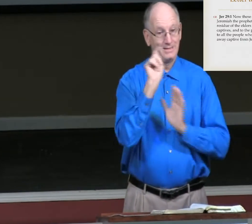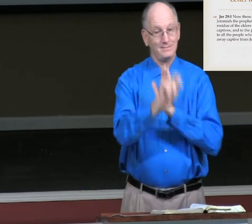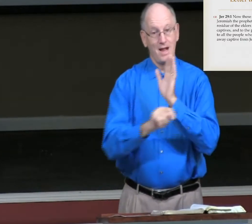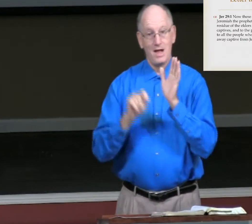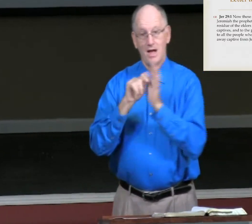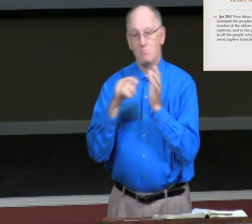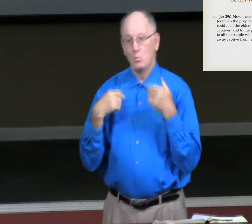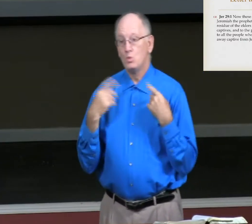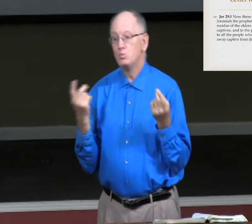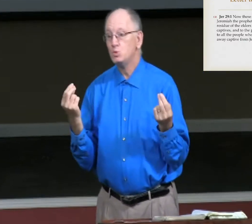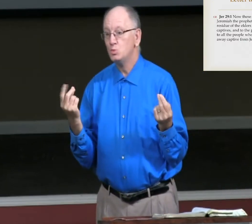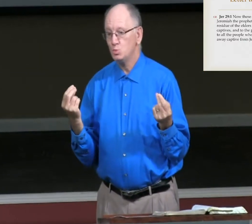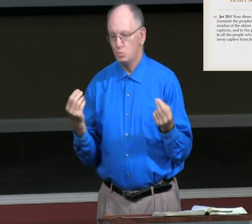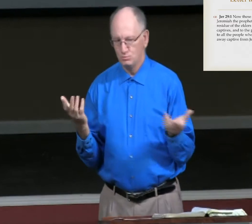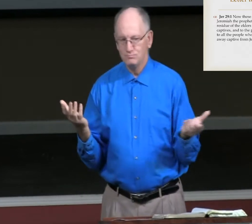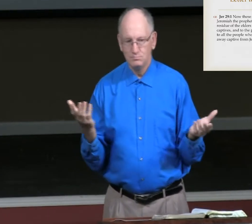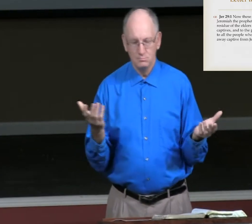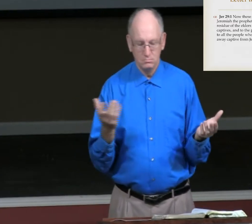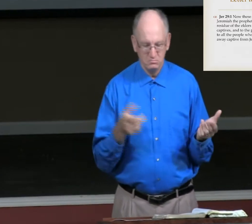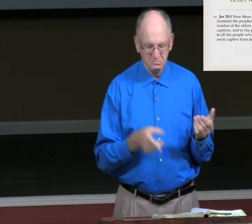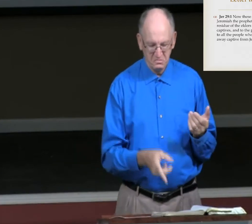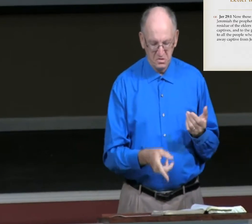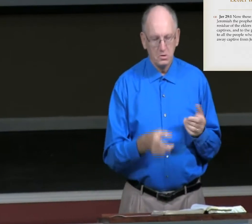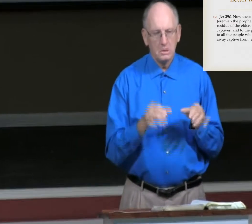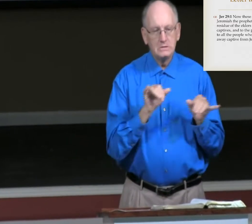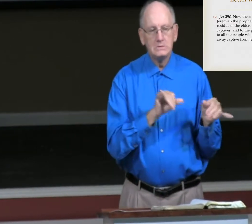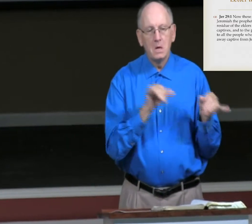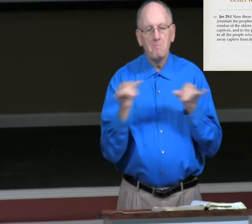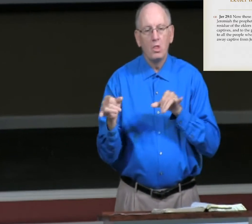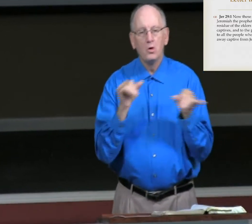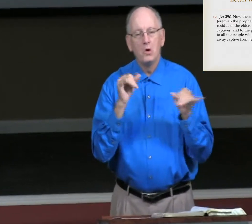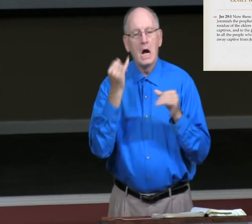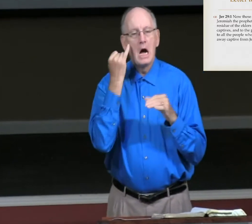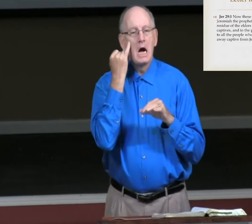do? During this time,